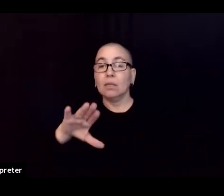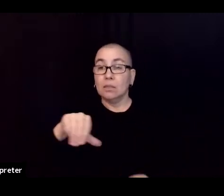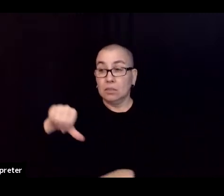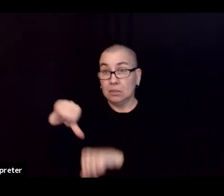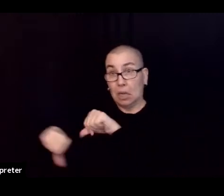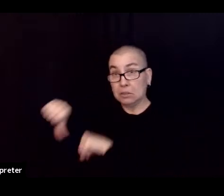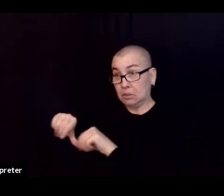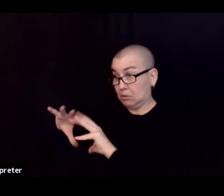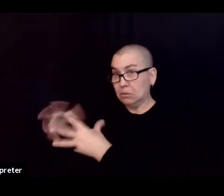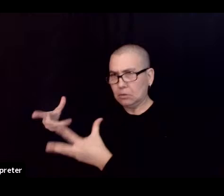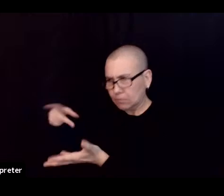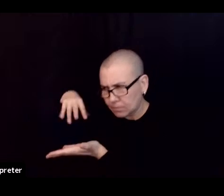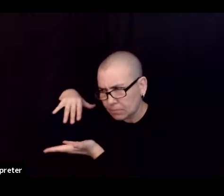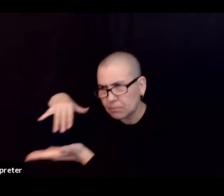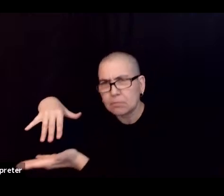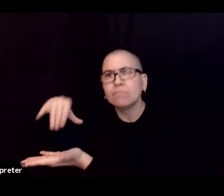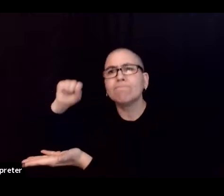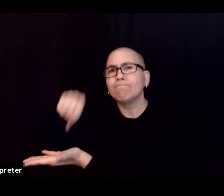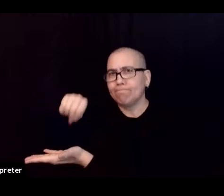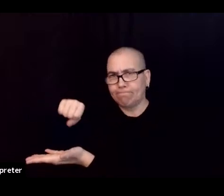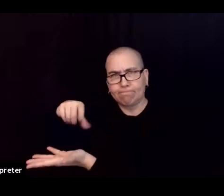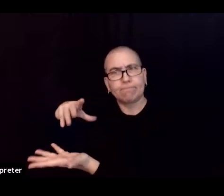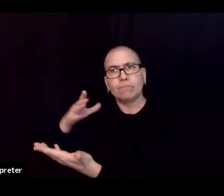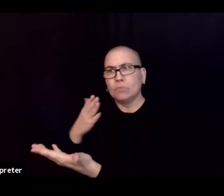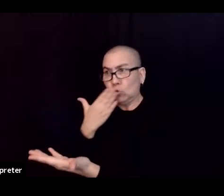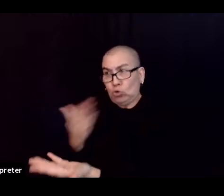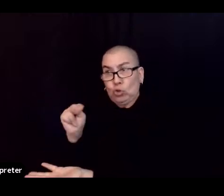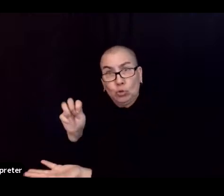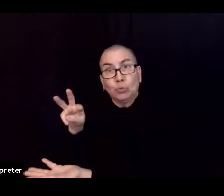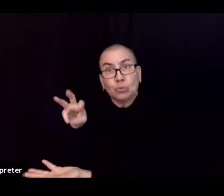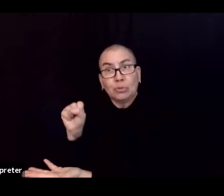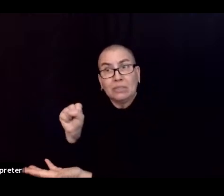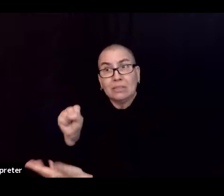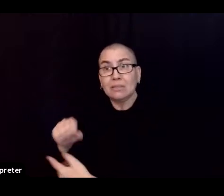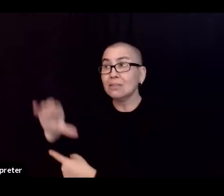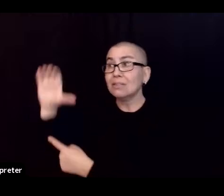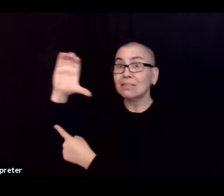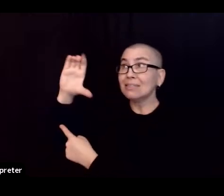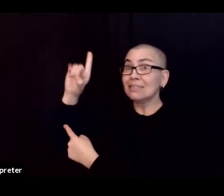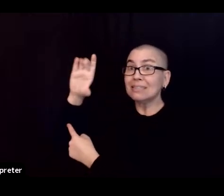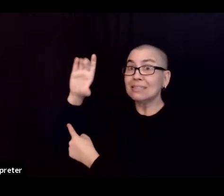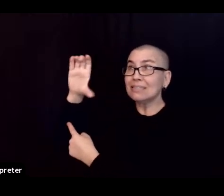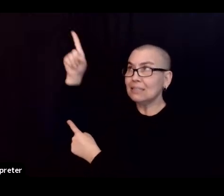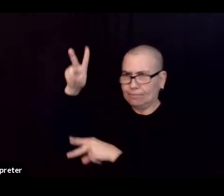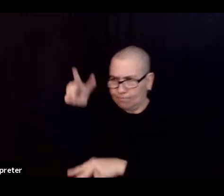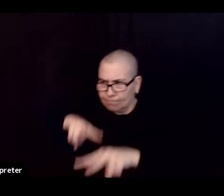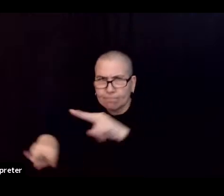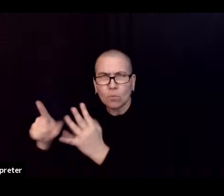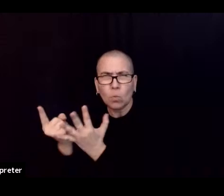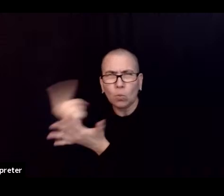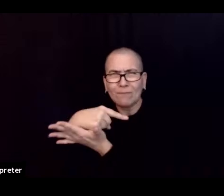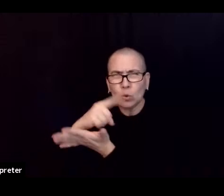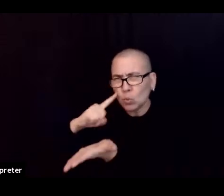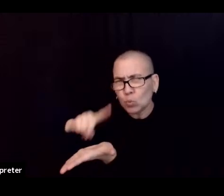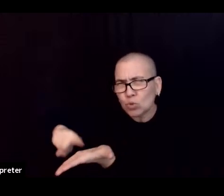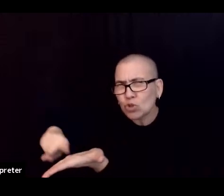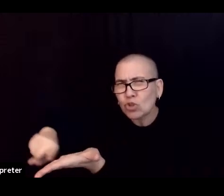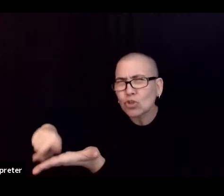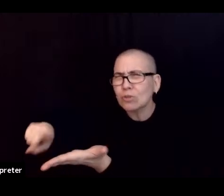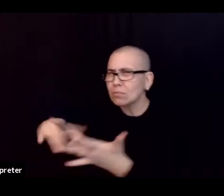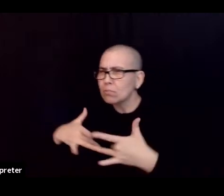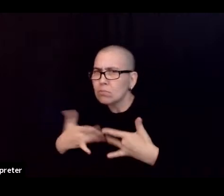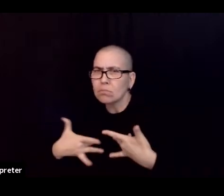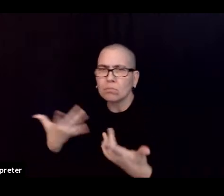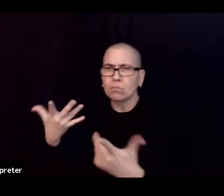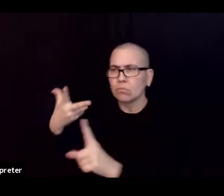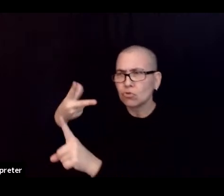news. And the fact that CDC has an eye on these data and is updating guidance as more information comes in is just part of